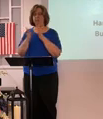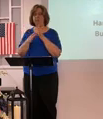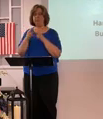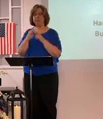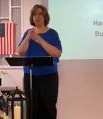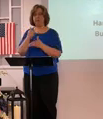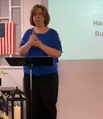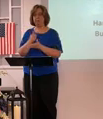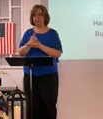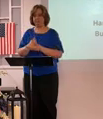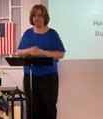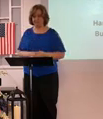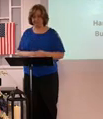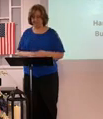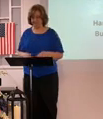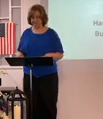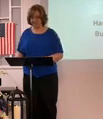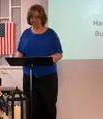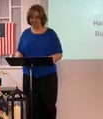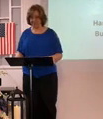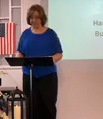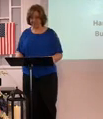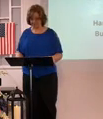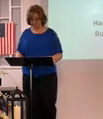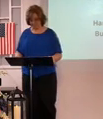pray, amen.